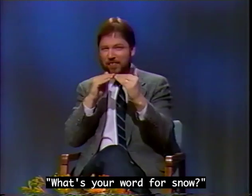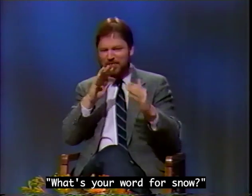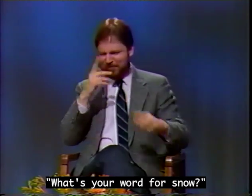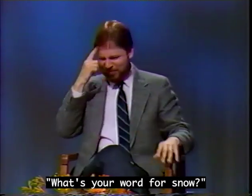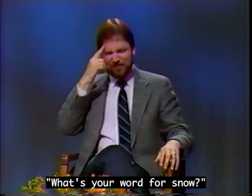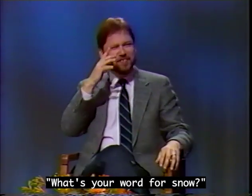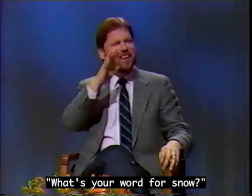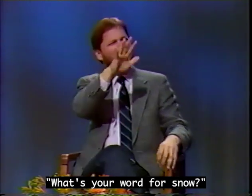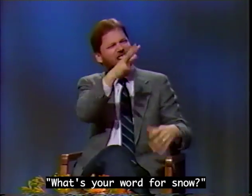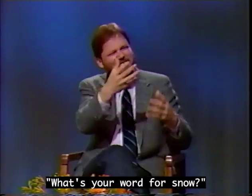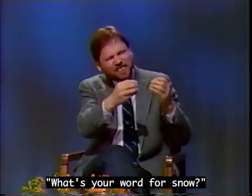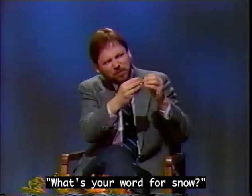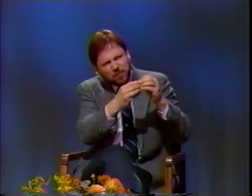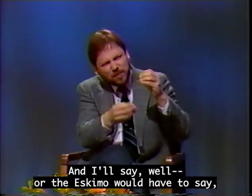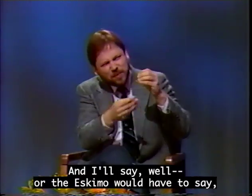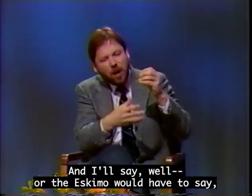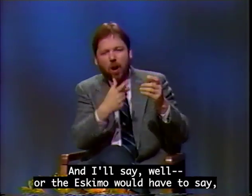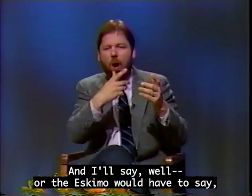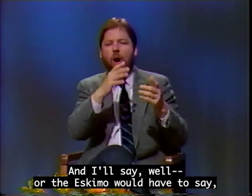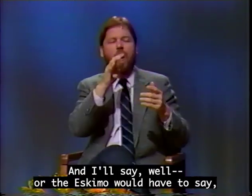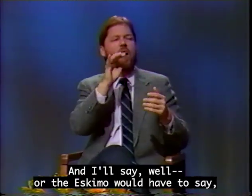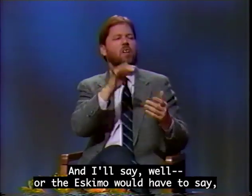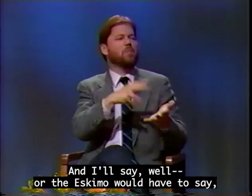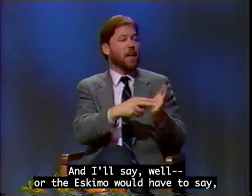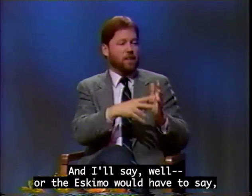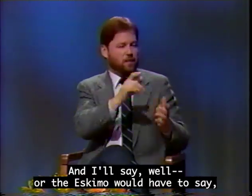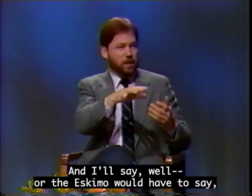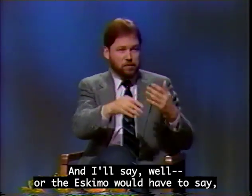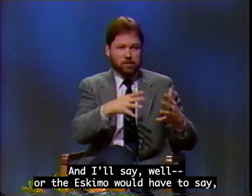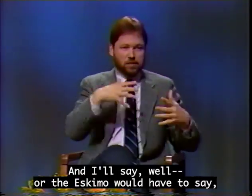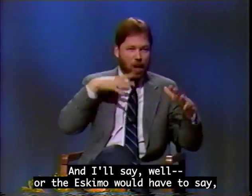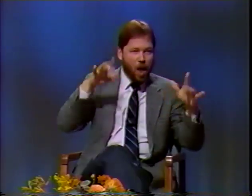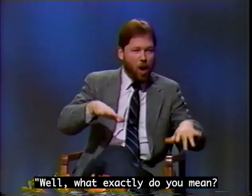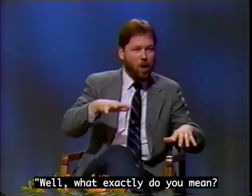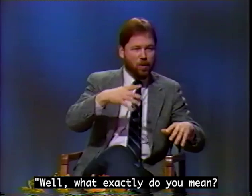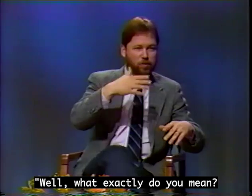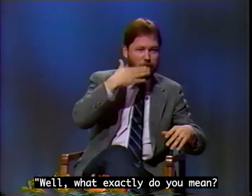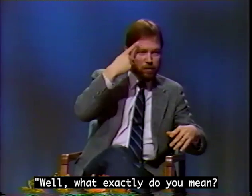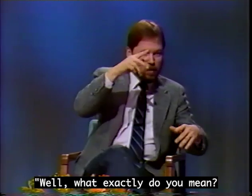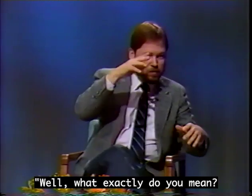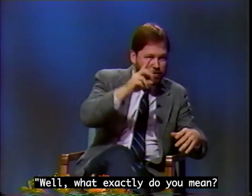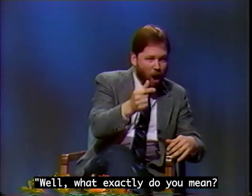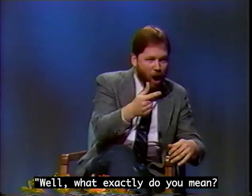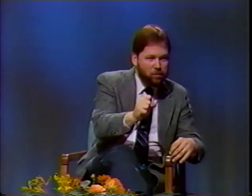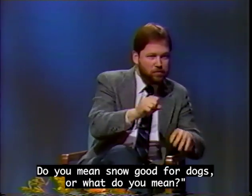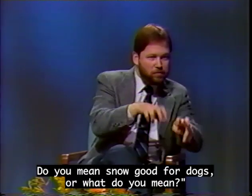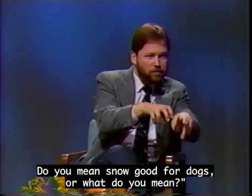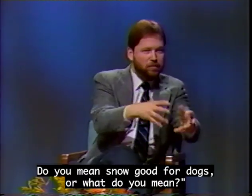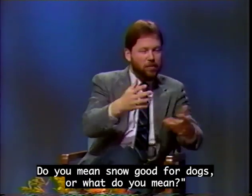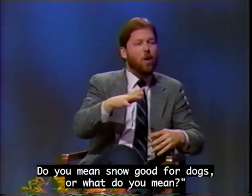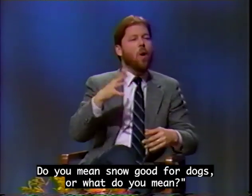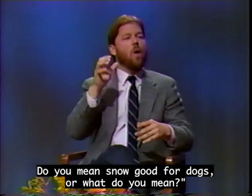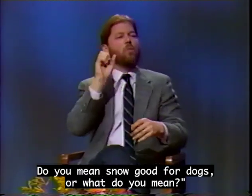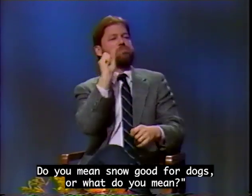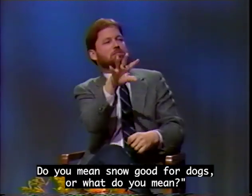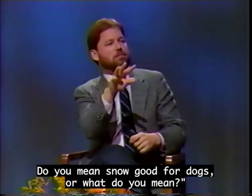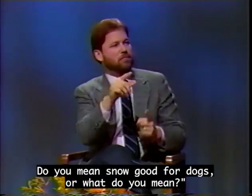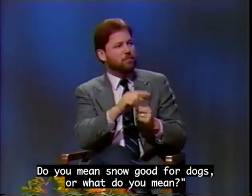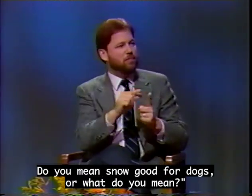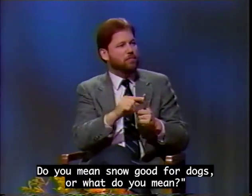what's your word for snow? And I'll say, well, or the Eskimo would have to say, well, what exactly do you mean? Do you mean snow good for dogs, or what do you